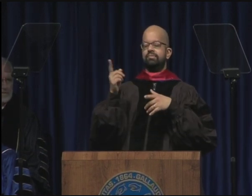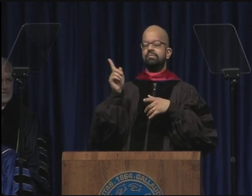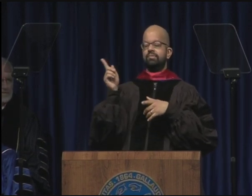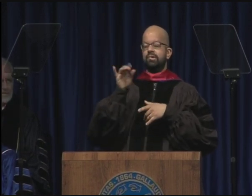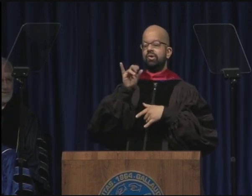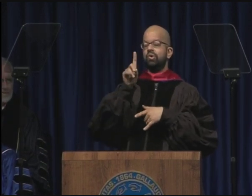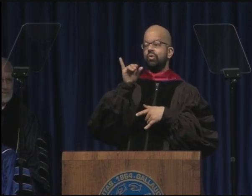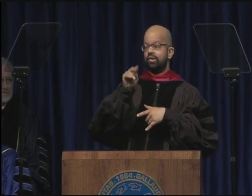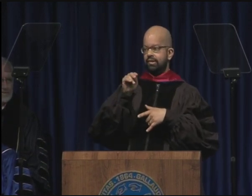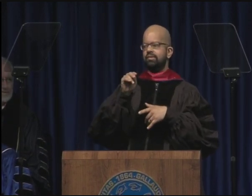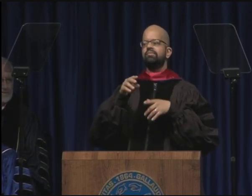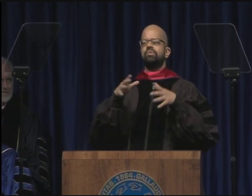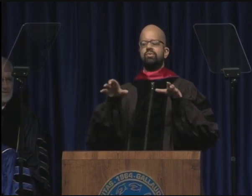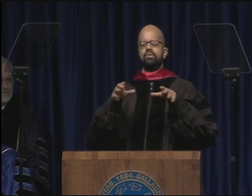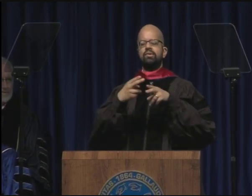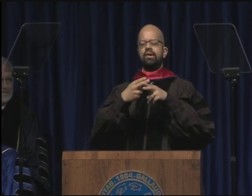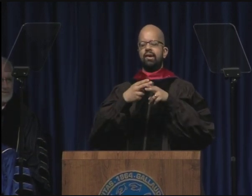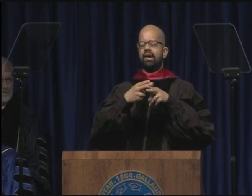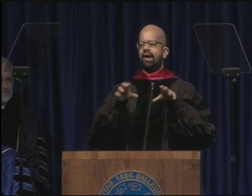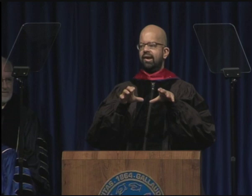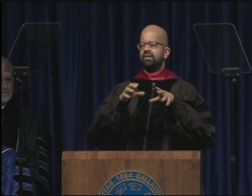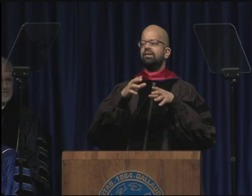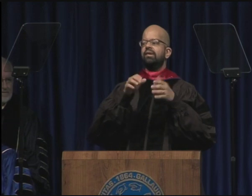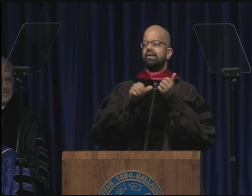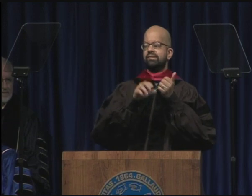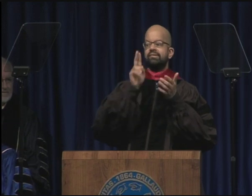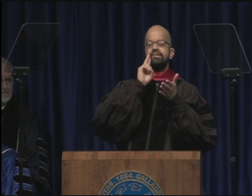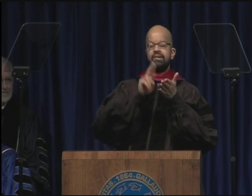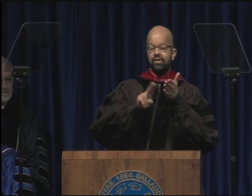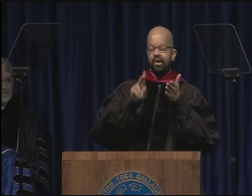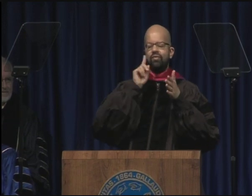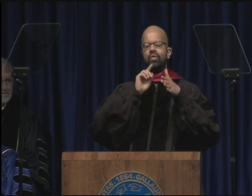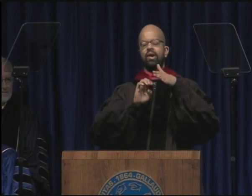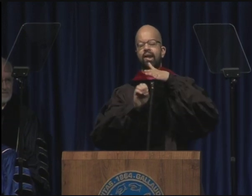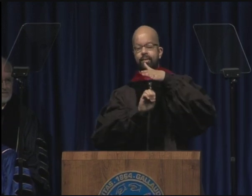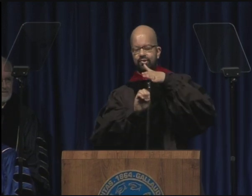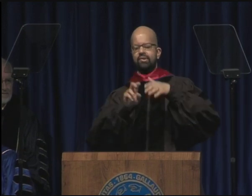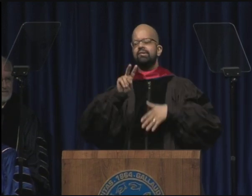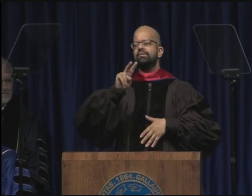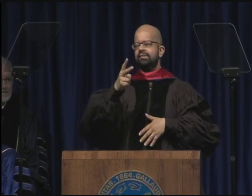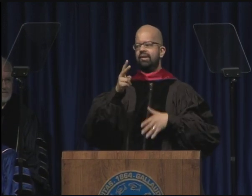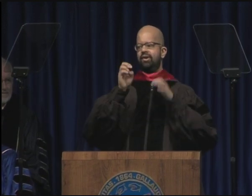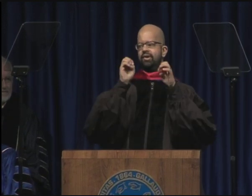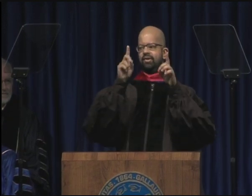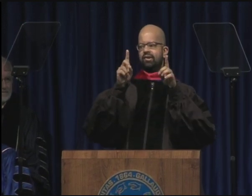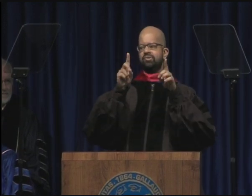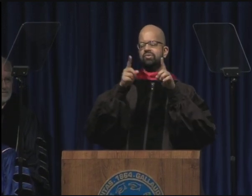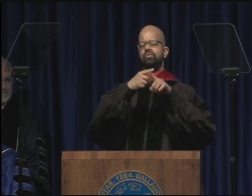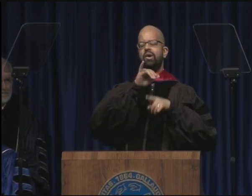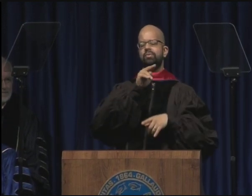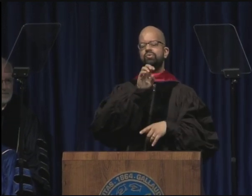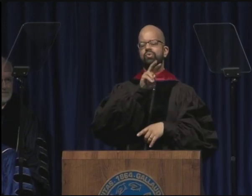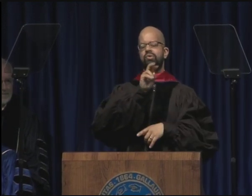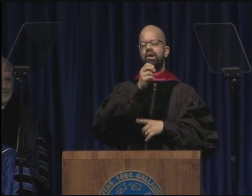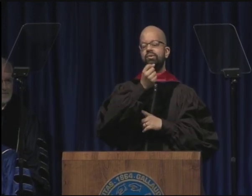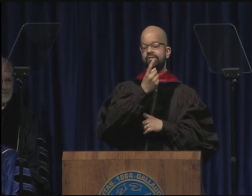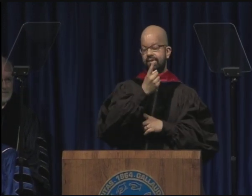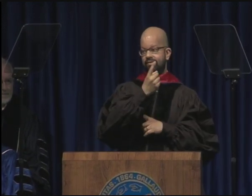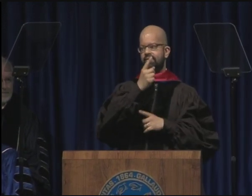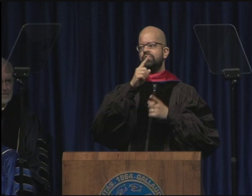Before that, Mr. Uden served as Acting Assistant Secretary for Elementary and Secondary Education from